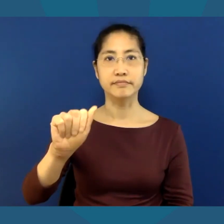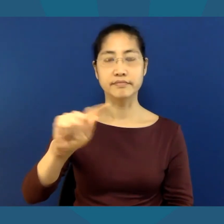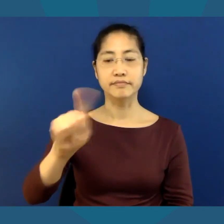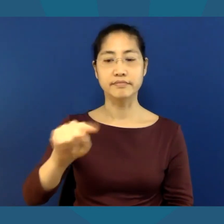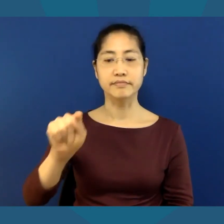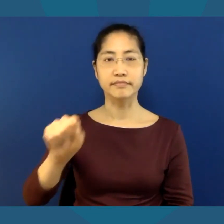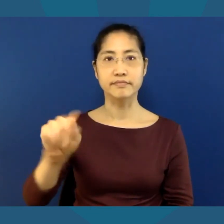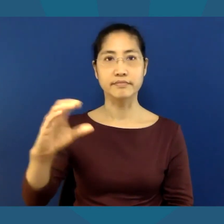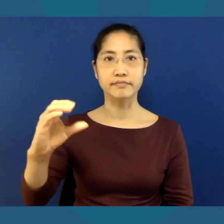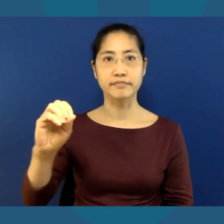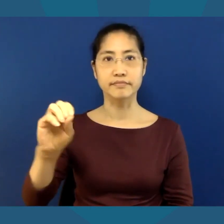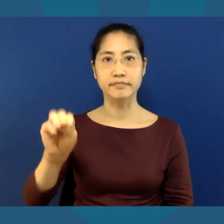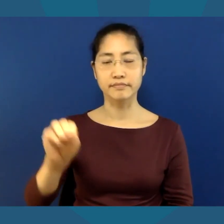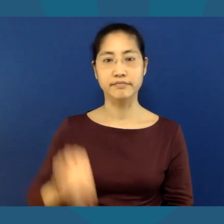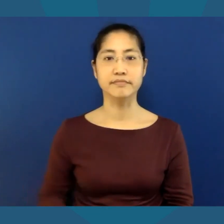neilcarteraz.com.